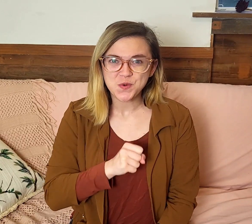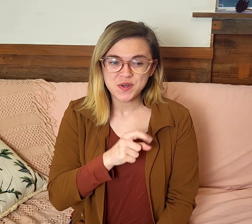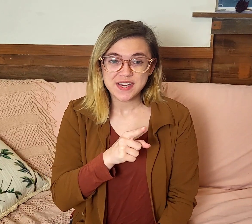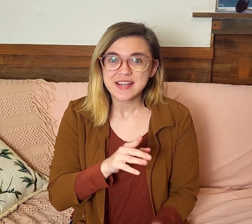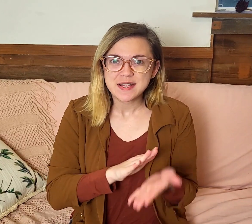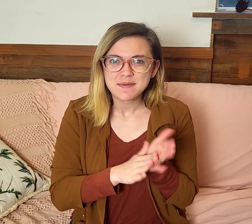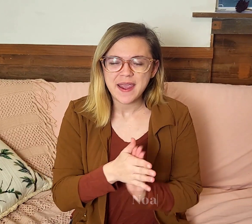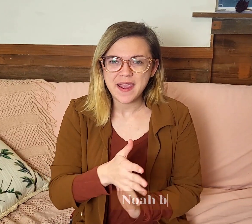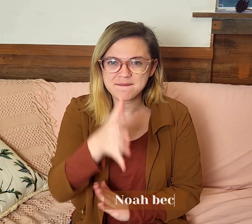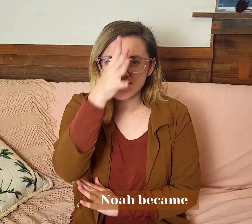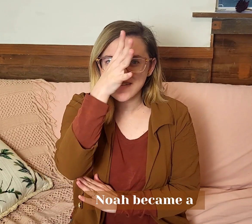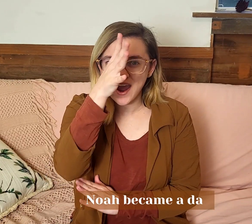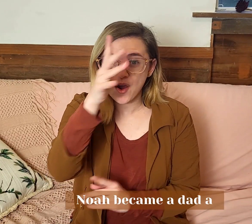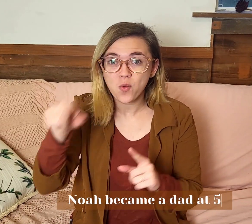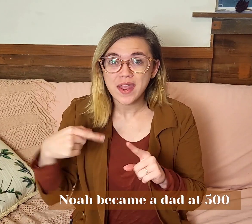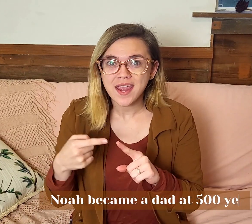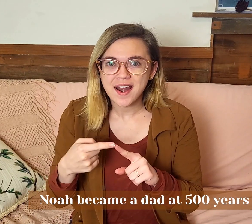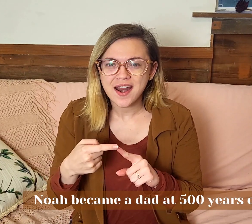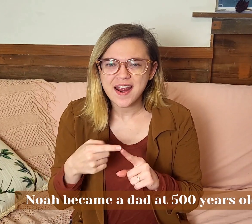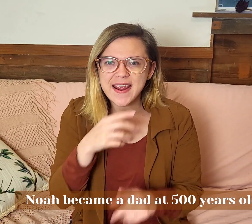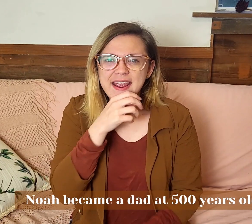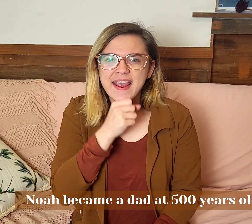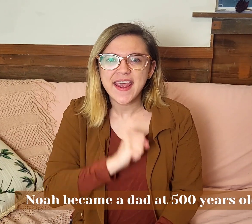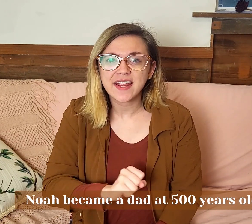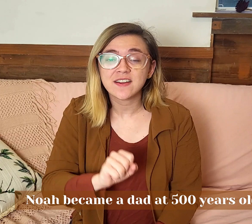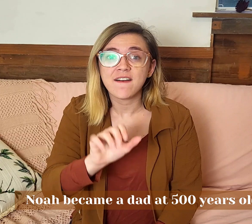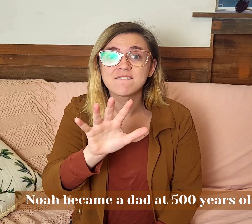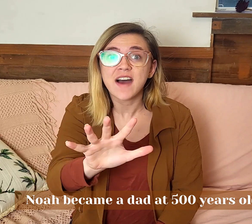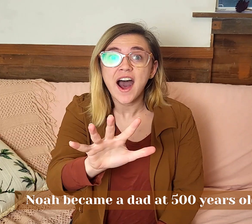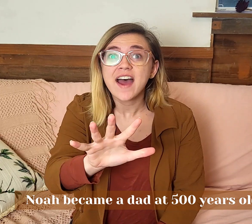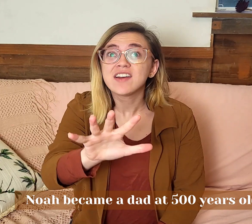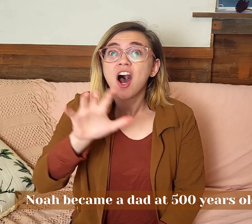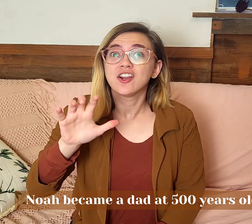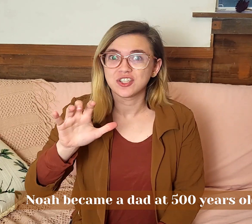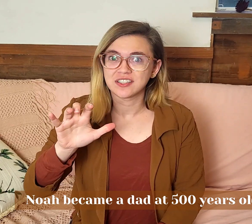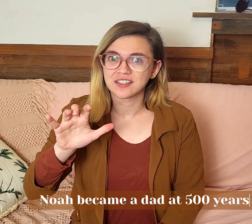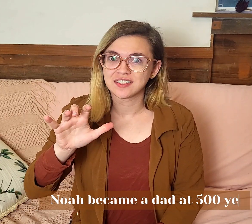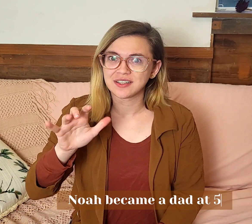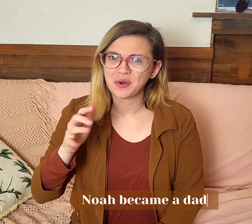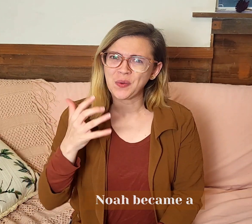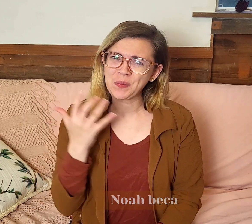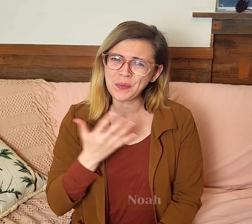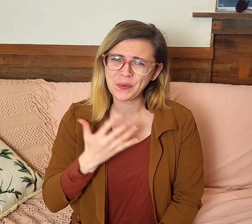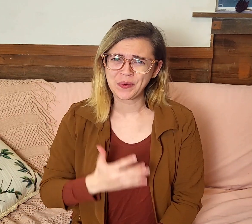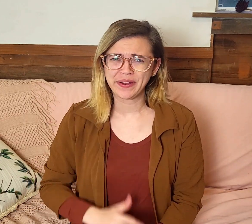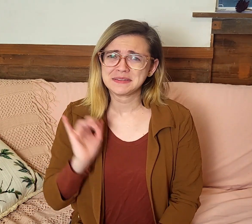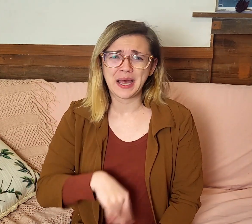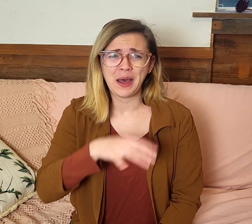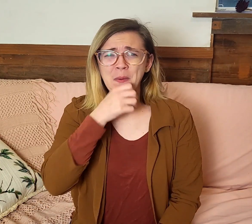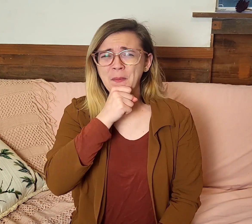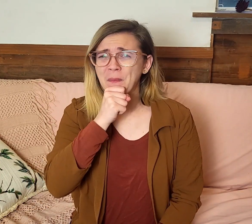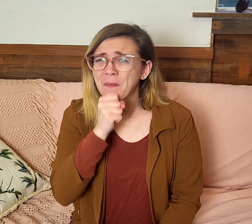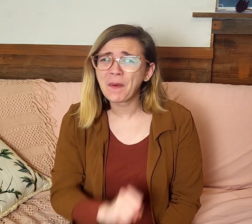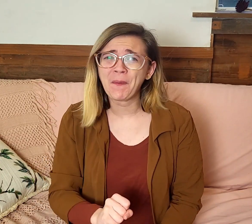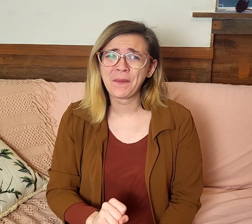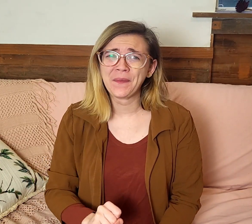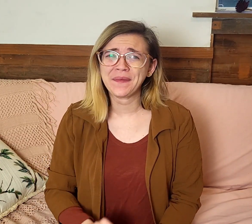Noah was really old. He became a father at the age of 500. That